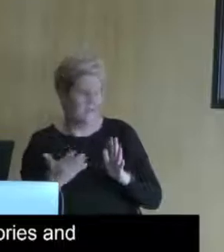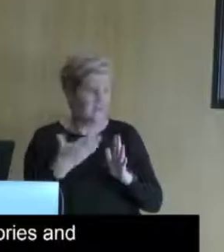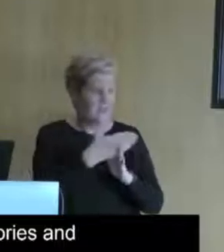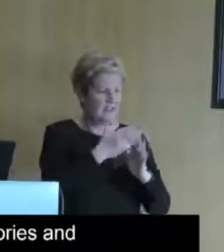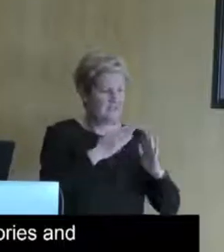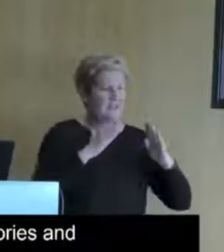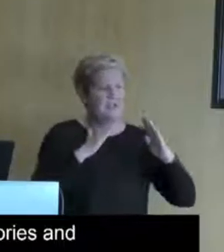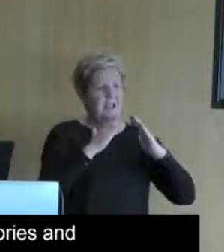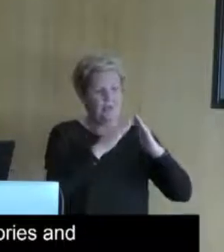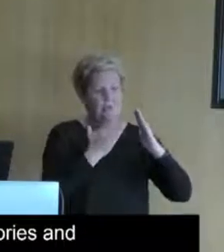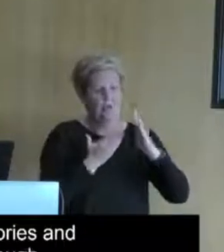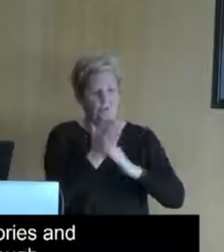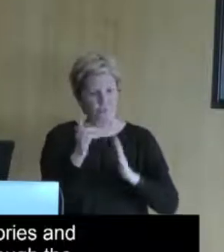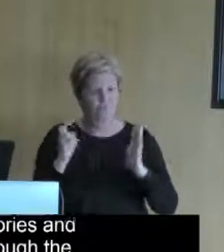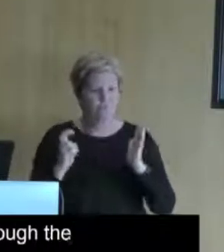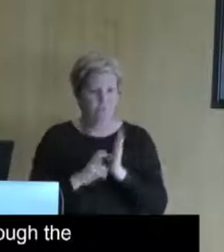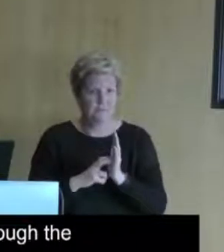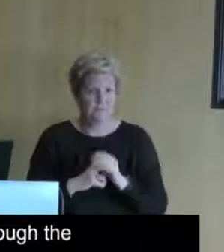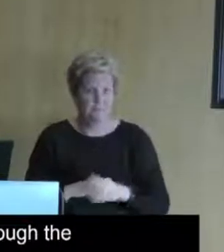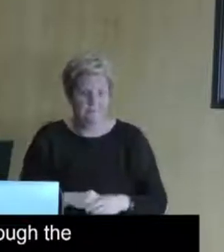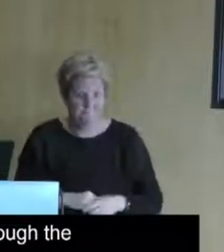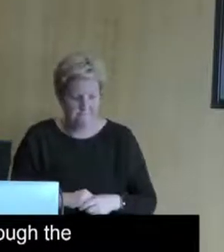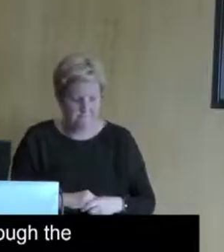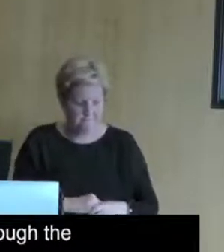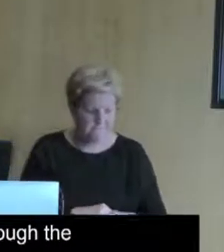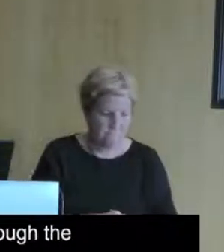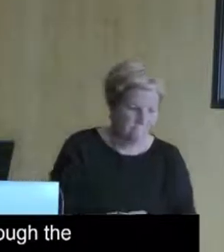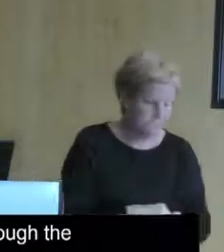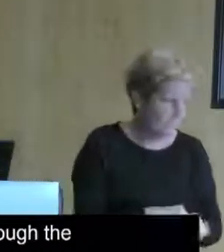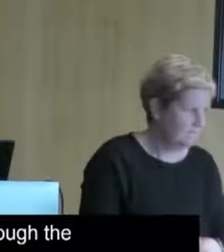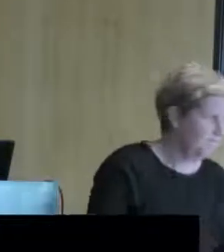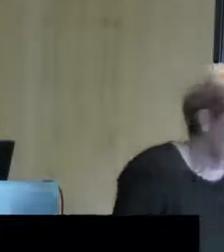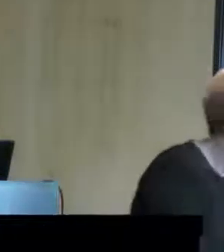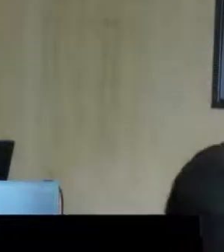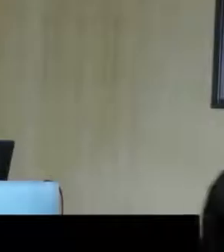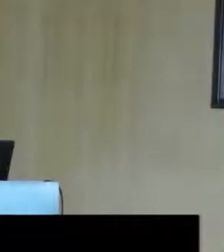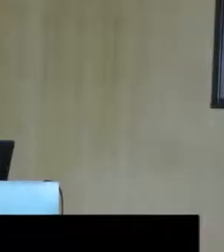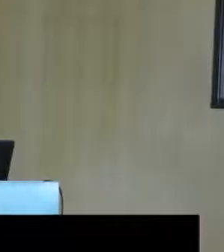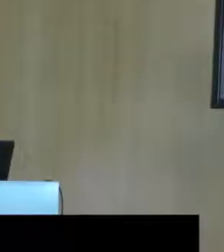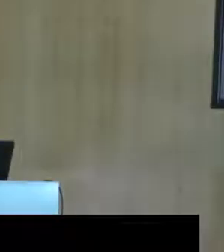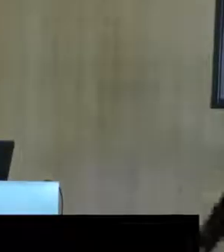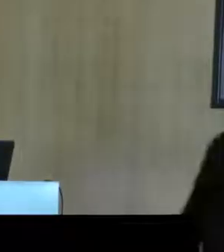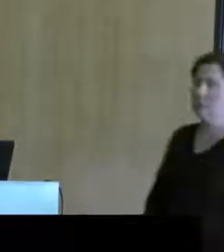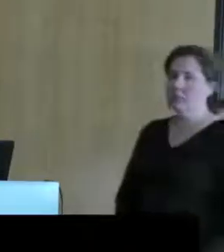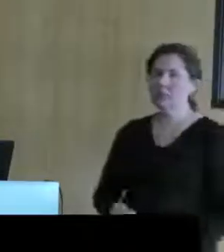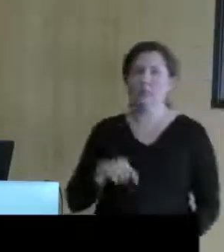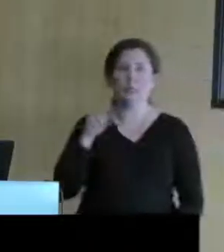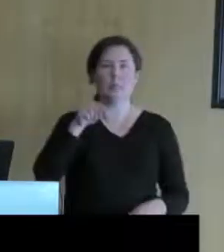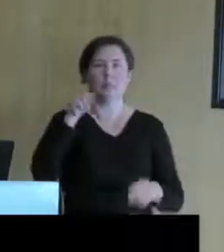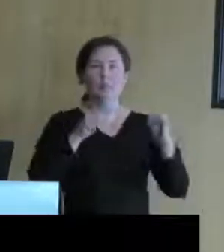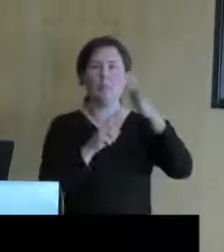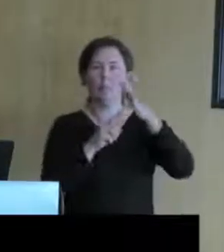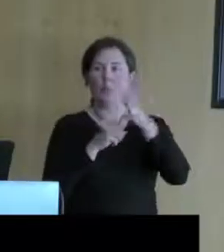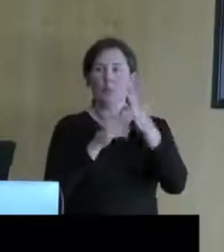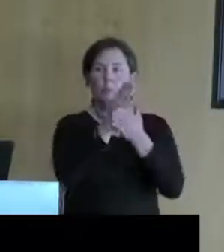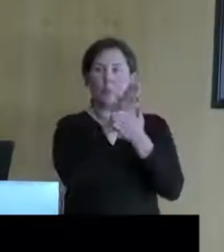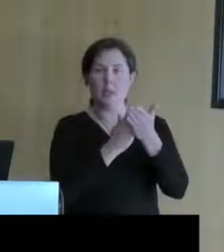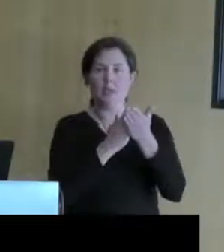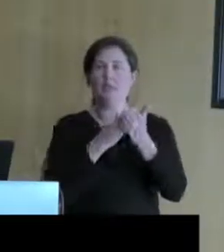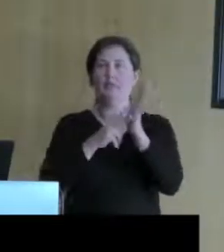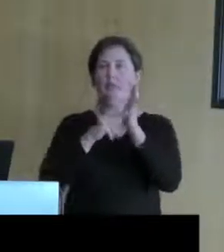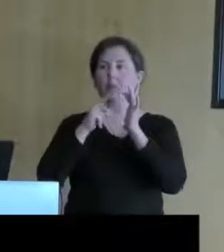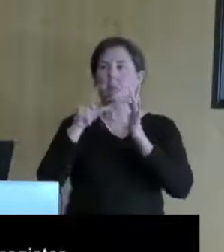a clear set of direction for you to be able to know how your client will fit into these particular categories and how